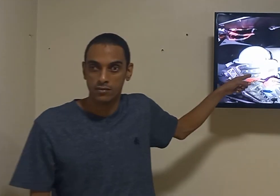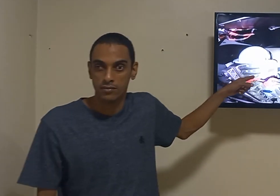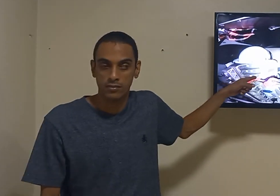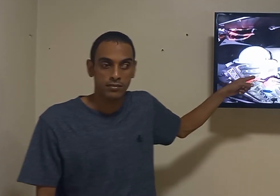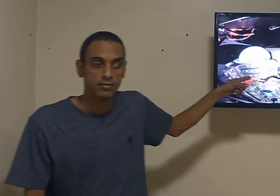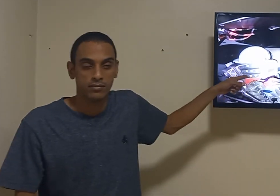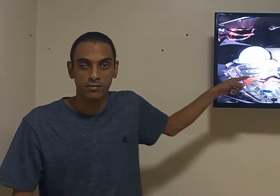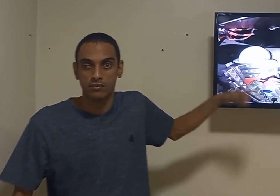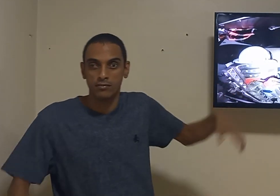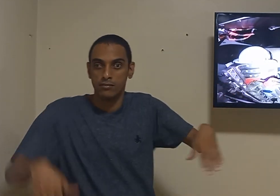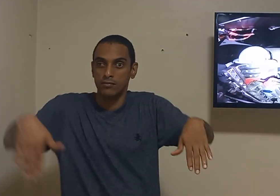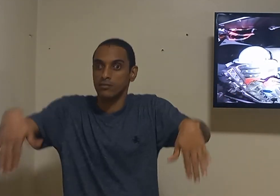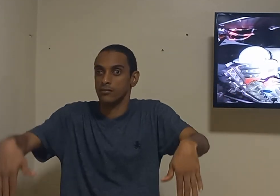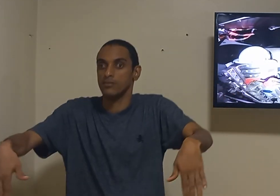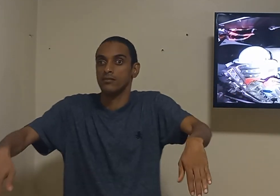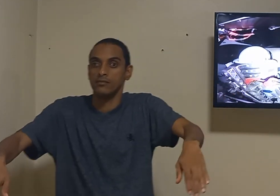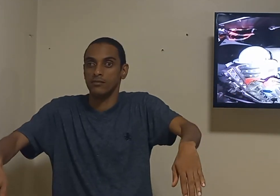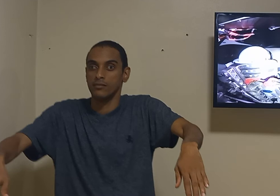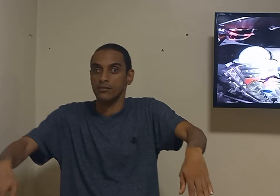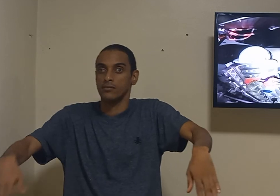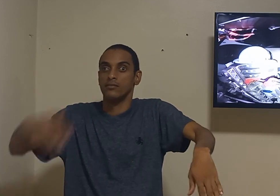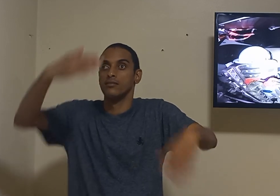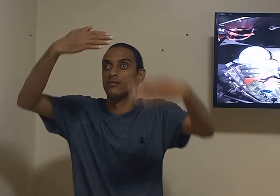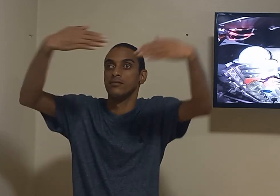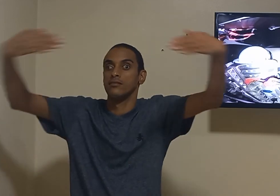And this view from inside the